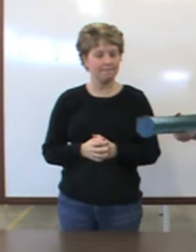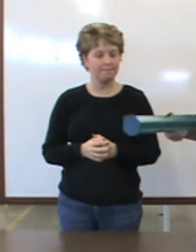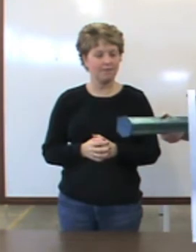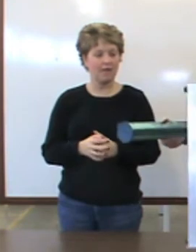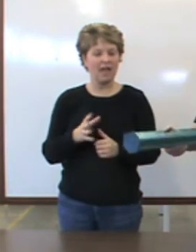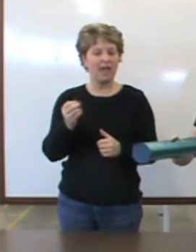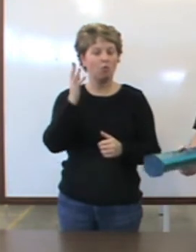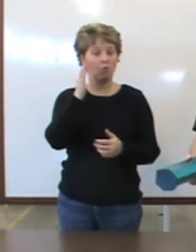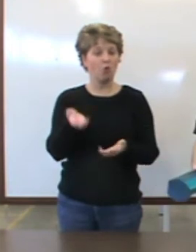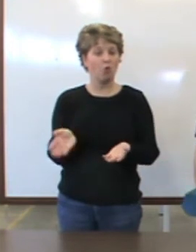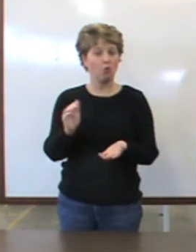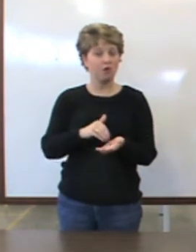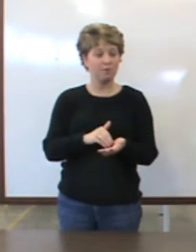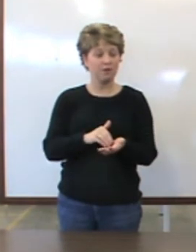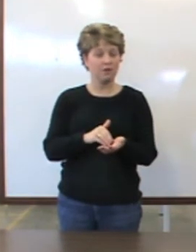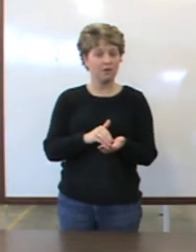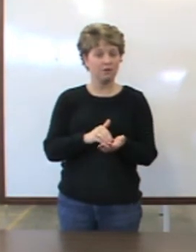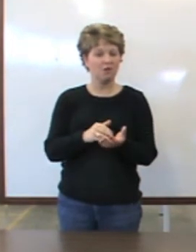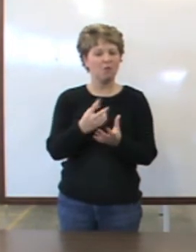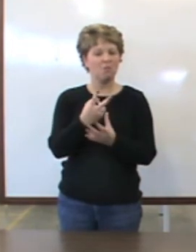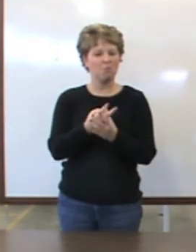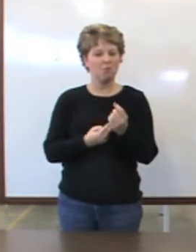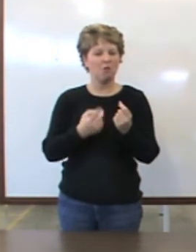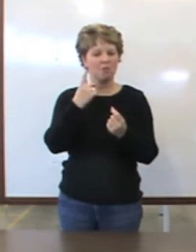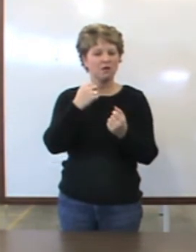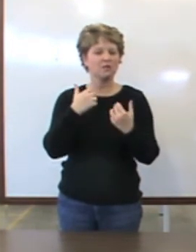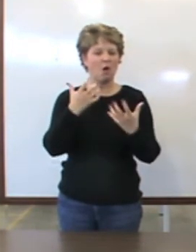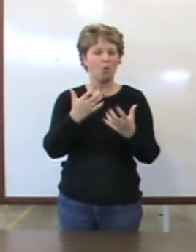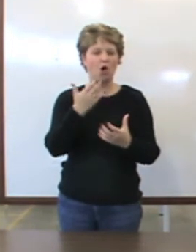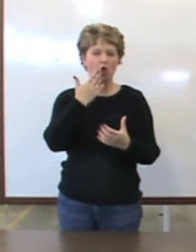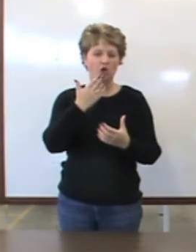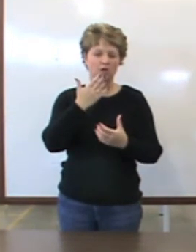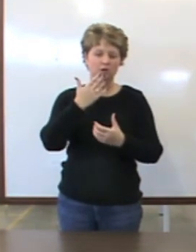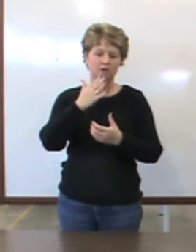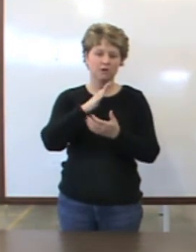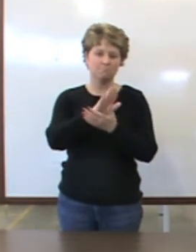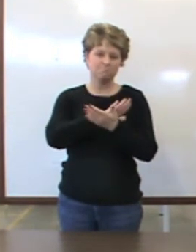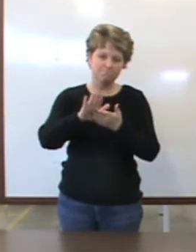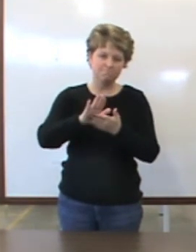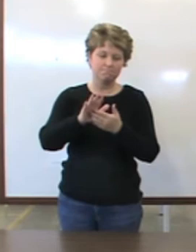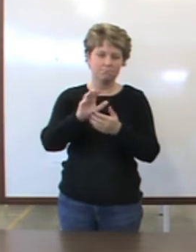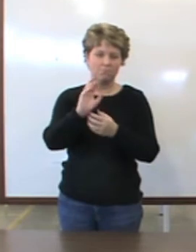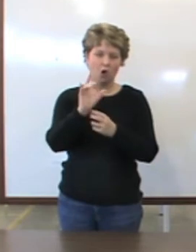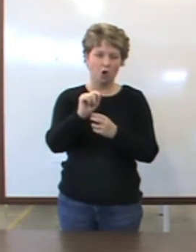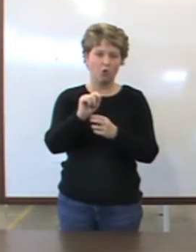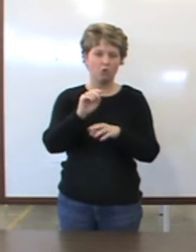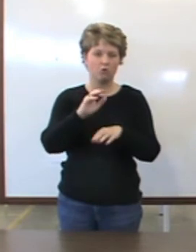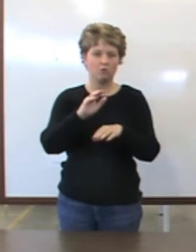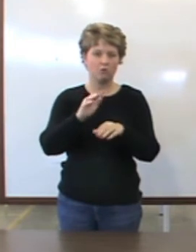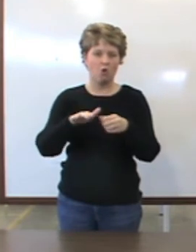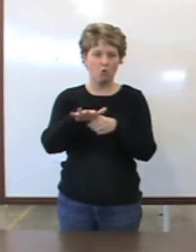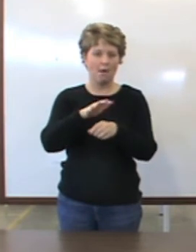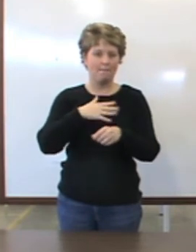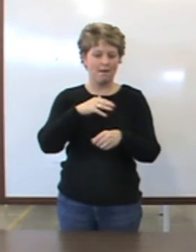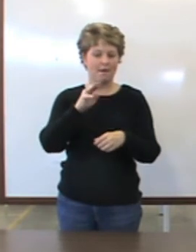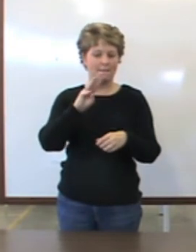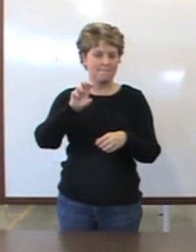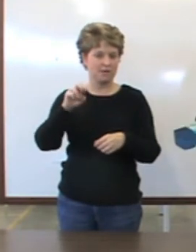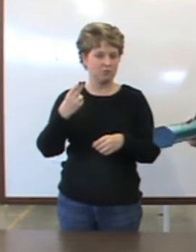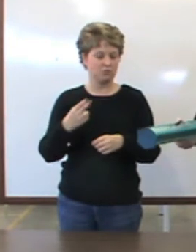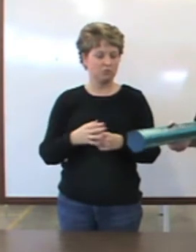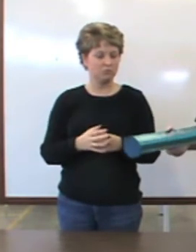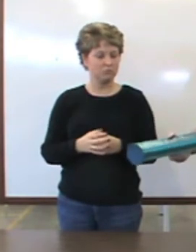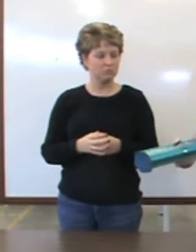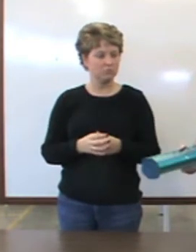And I'm going to repeat both because I want a good solid coat around my